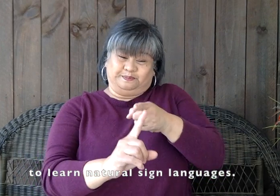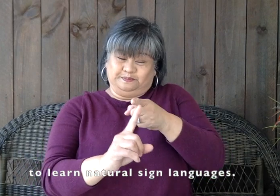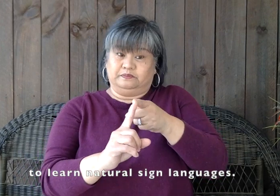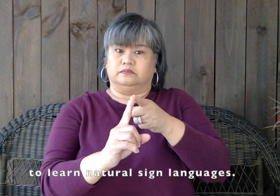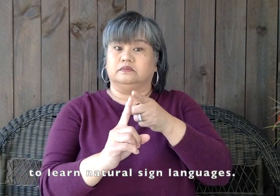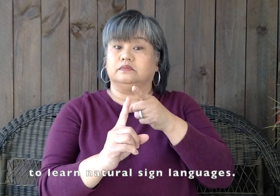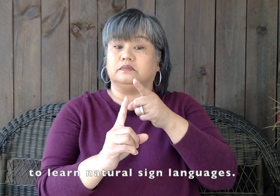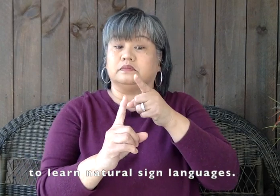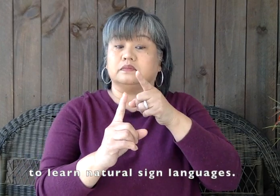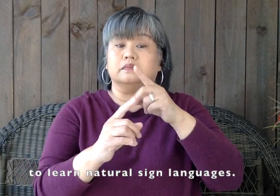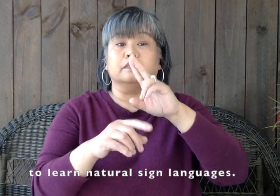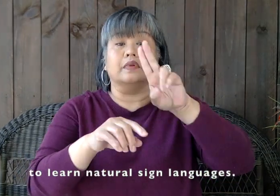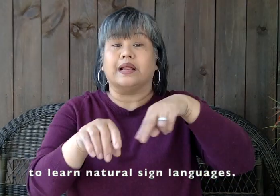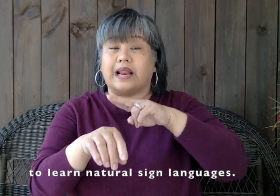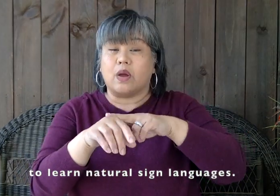To learn natural sign language.